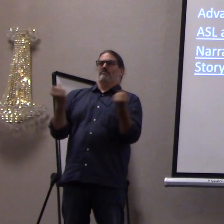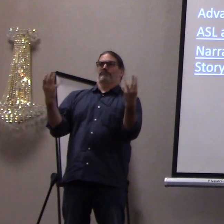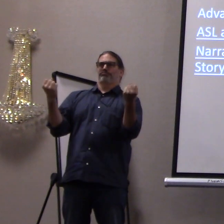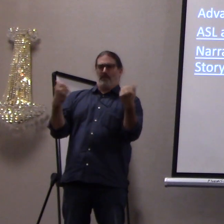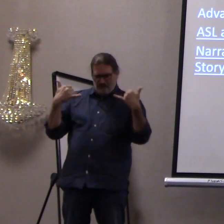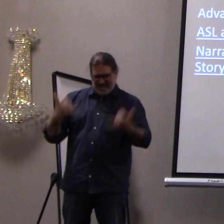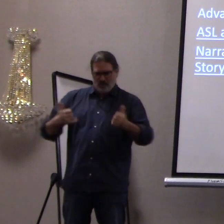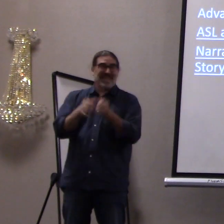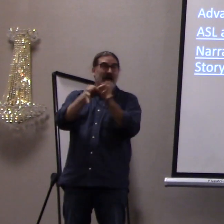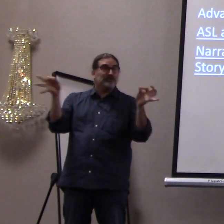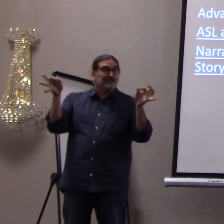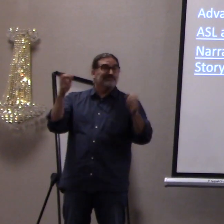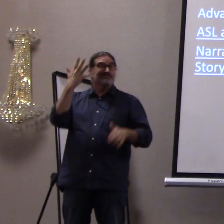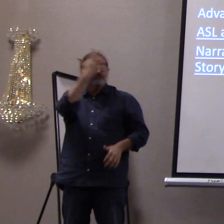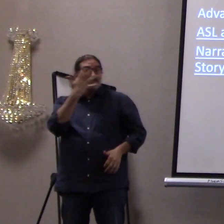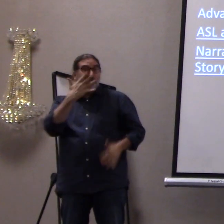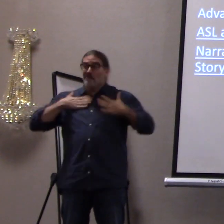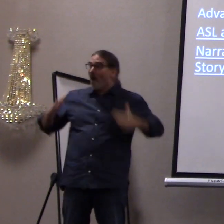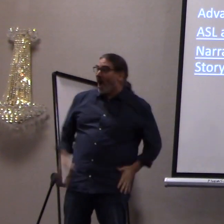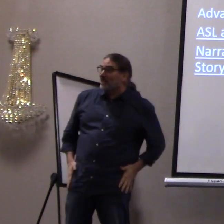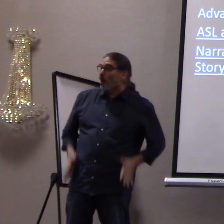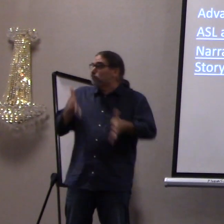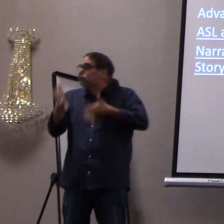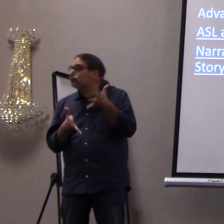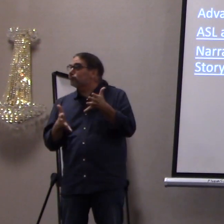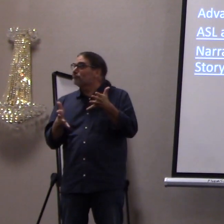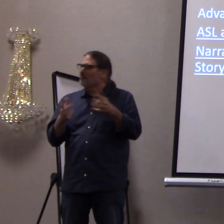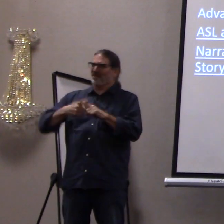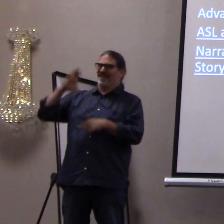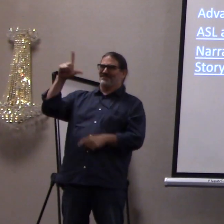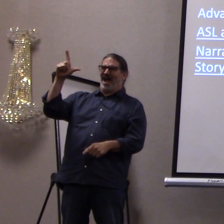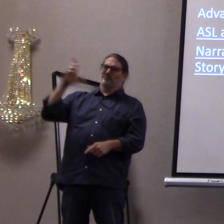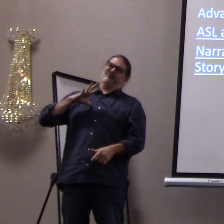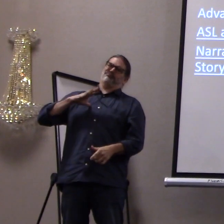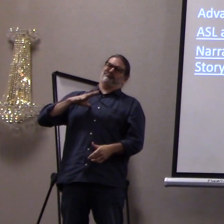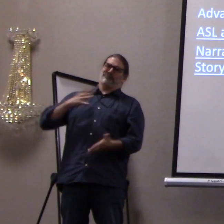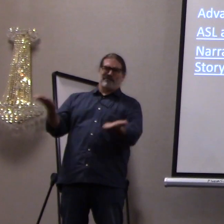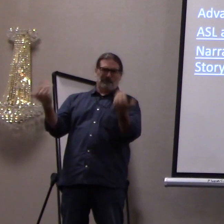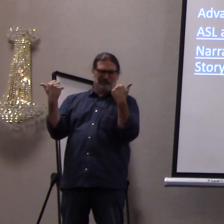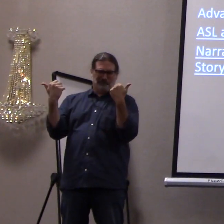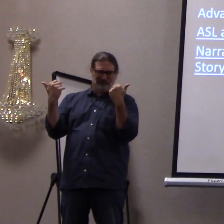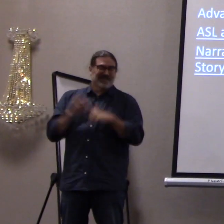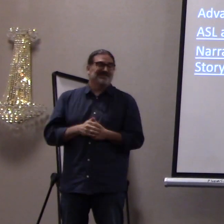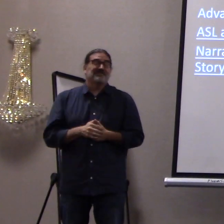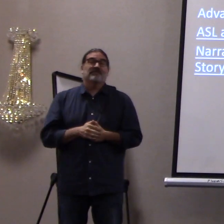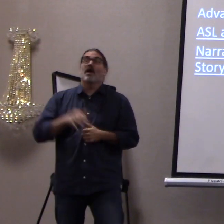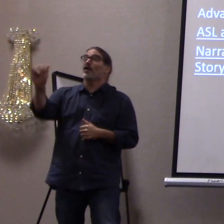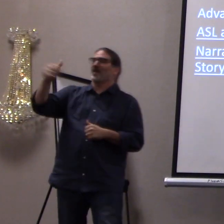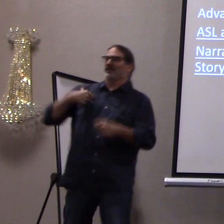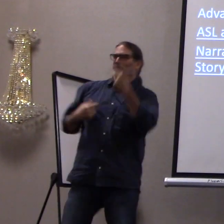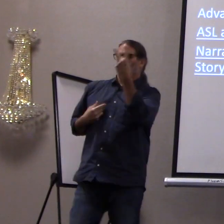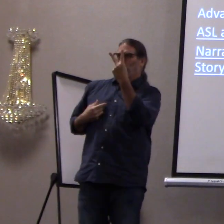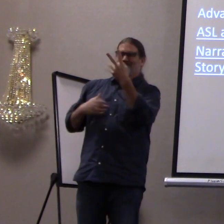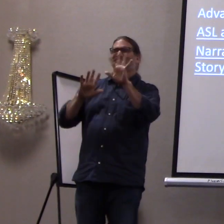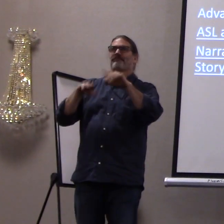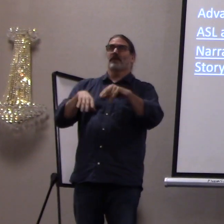the signs on how to play with language, we're going to do that. Facial expressions, using our body movements, plus classifiers. It's going to be great, so come